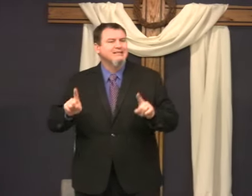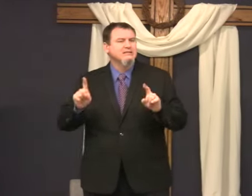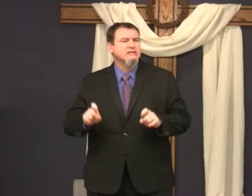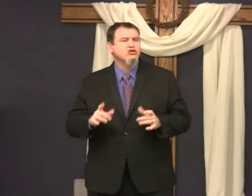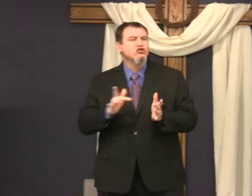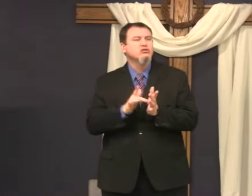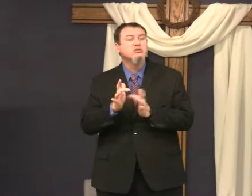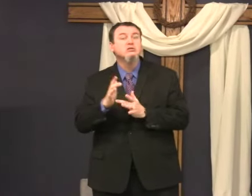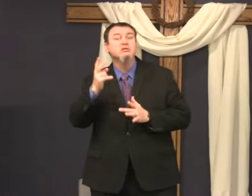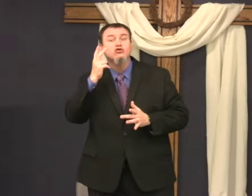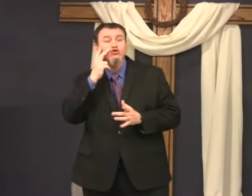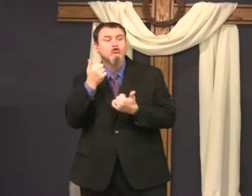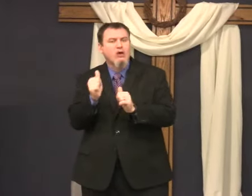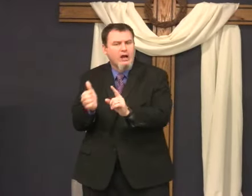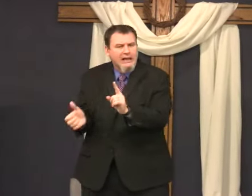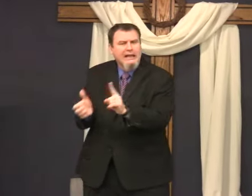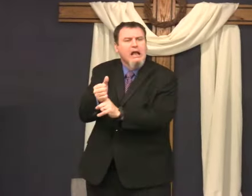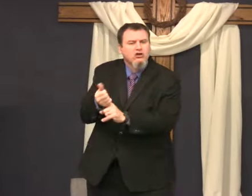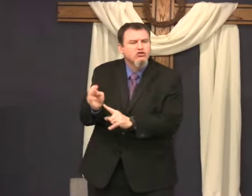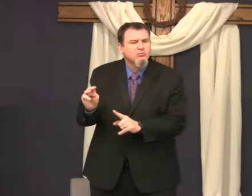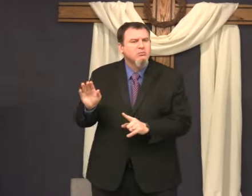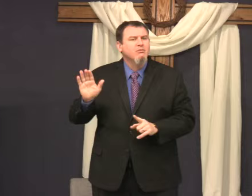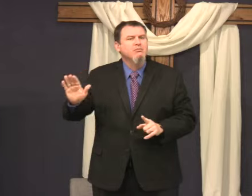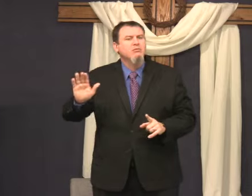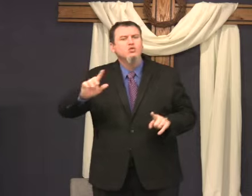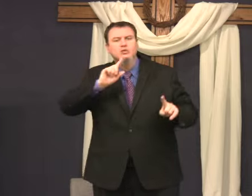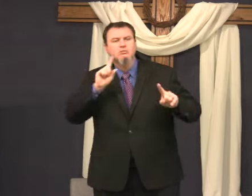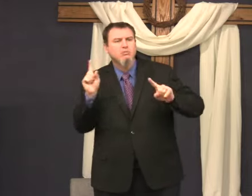do?" So they were testing him, to try to catch him